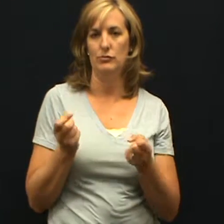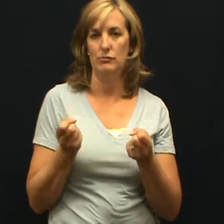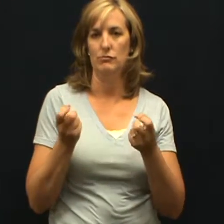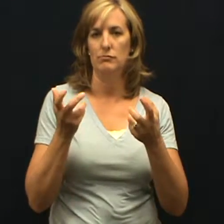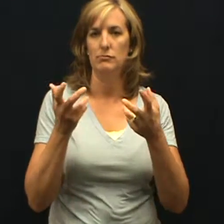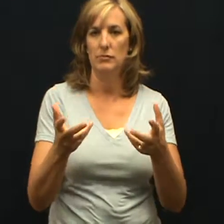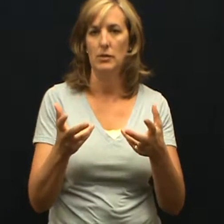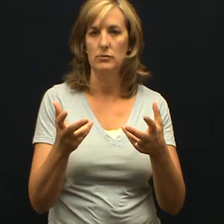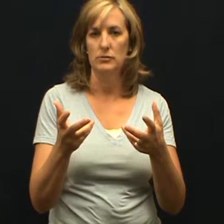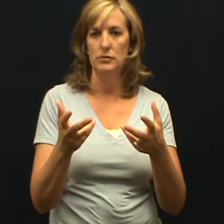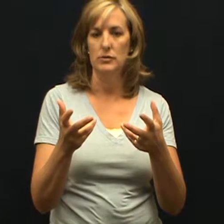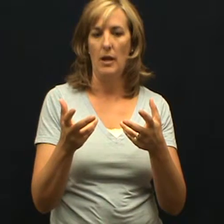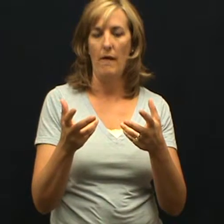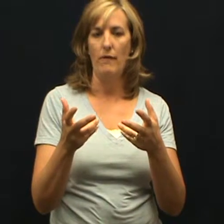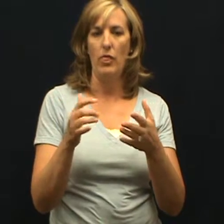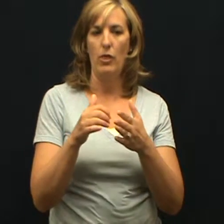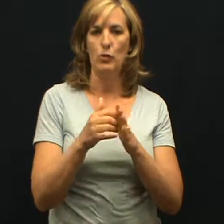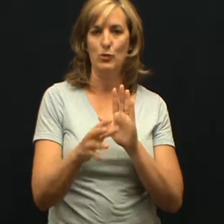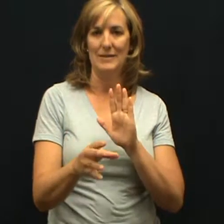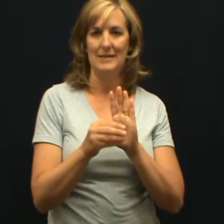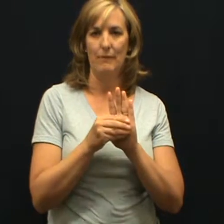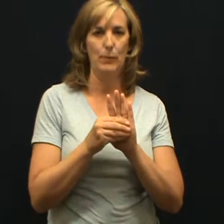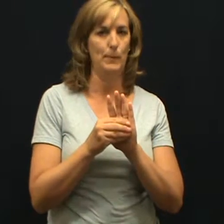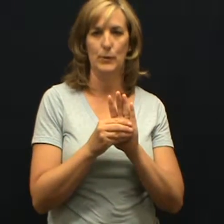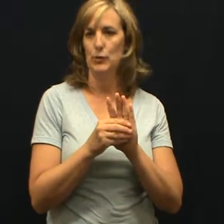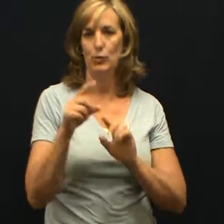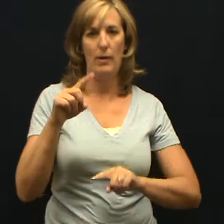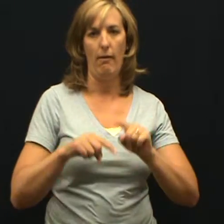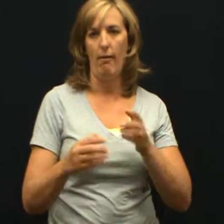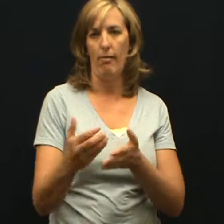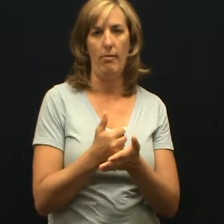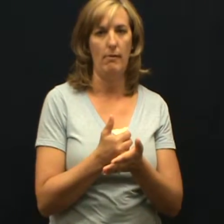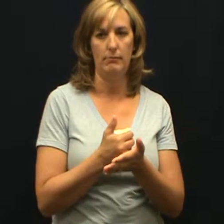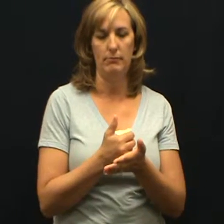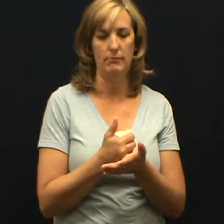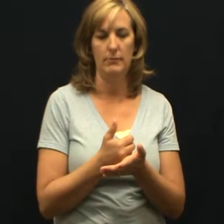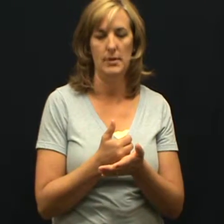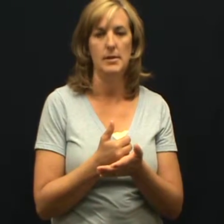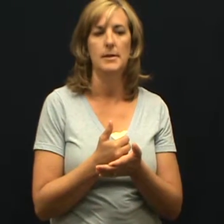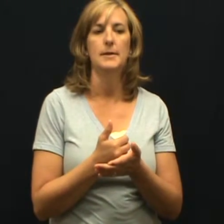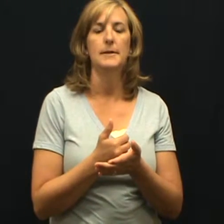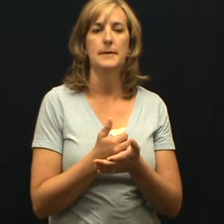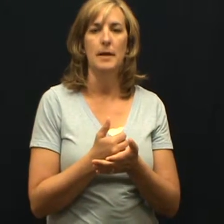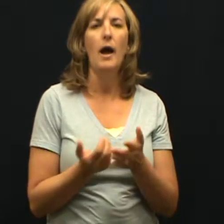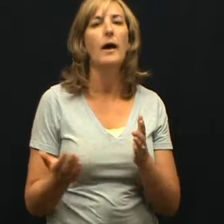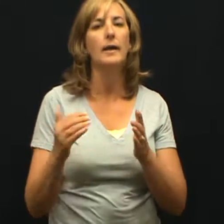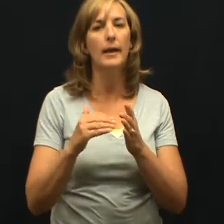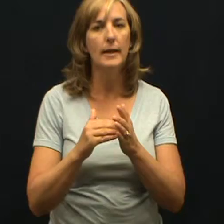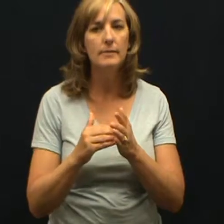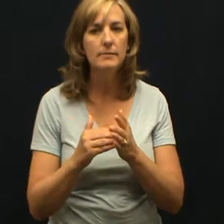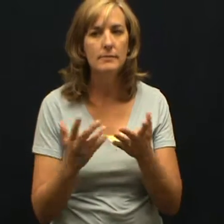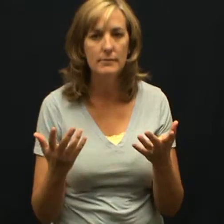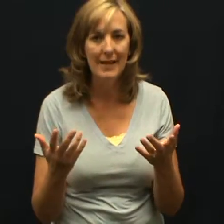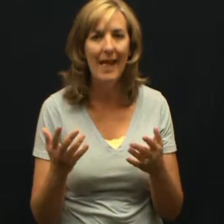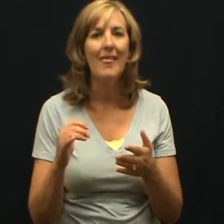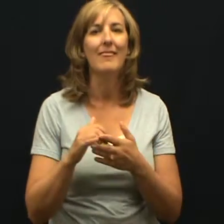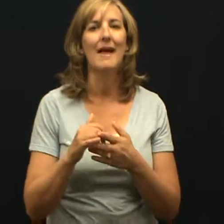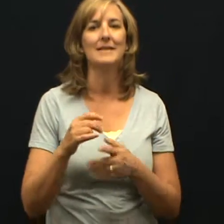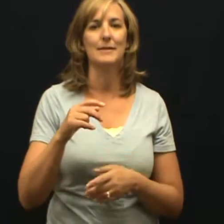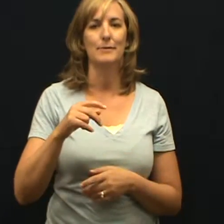those receivables that won't be collectible over time. And again, this is just based on our personal history,